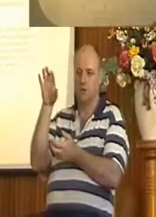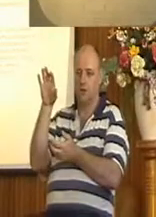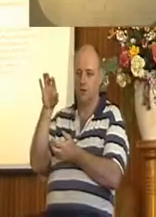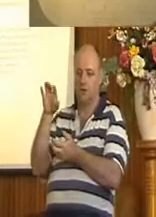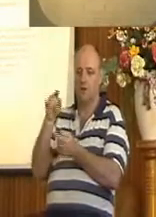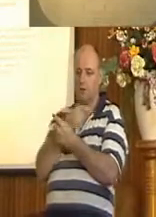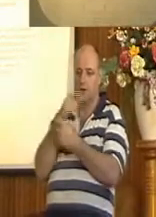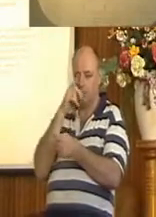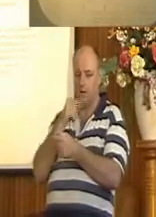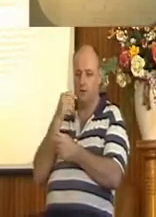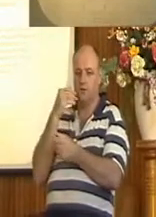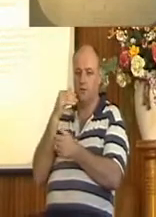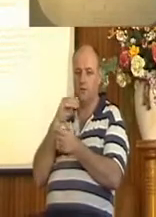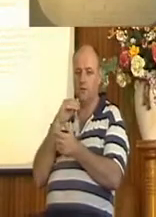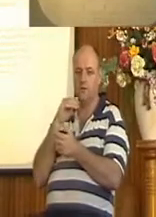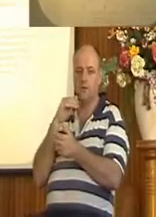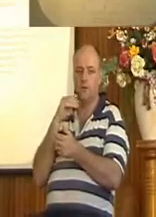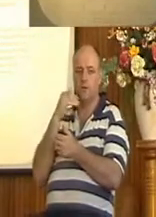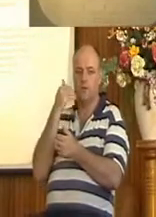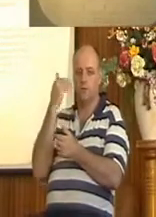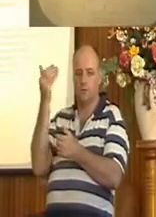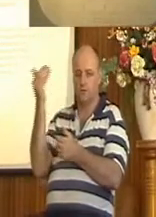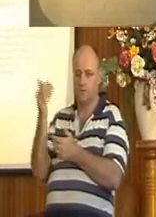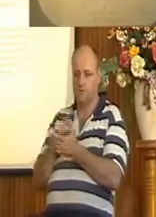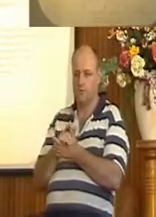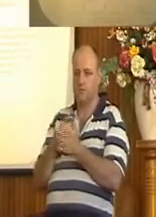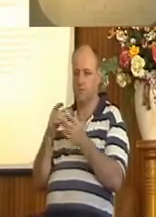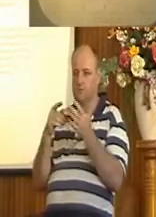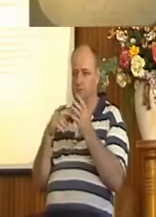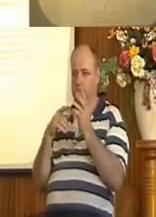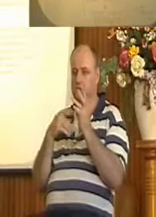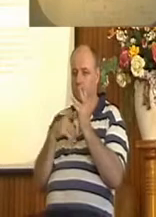to preach in the open air, the name of the topic is what?